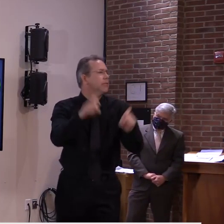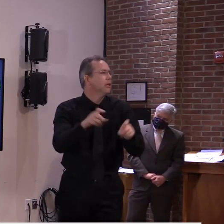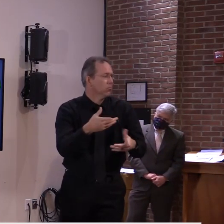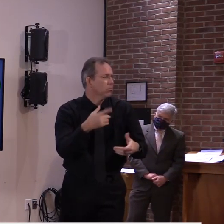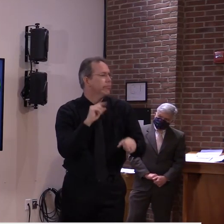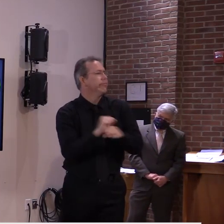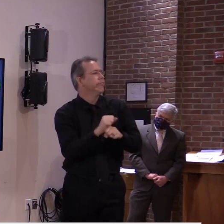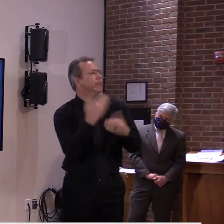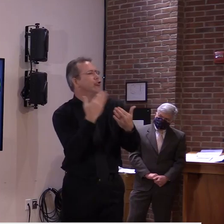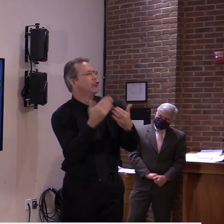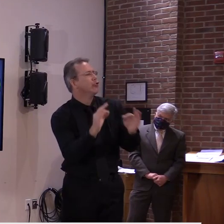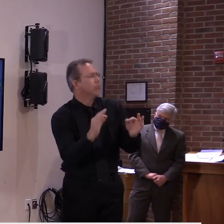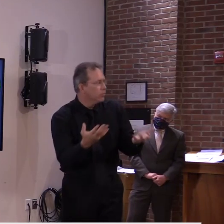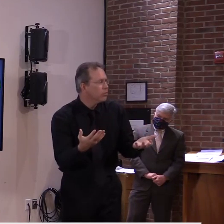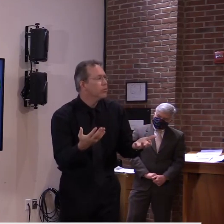County,